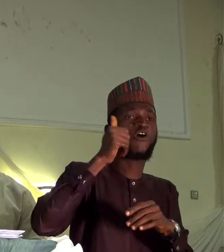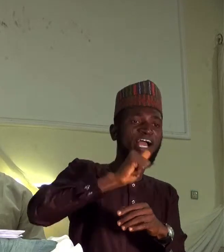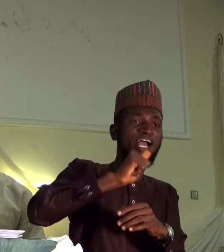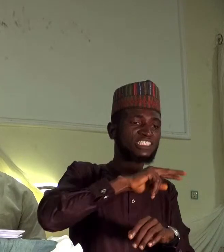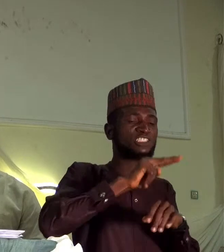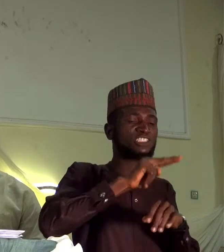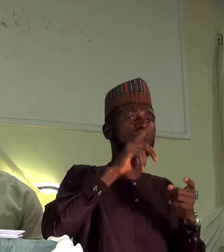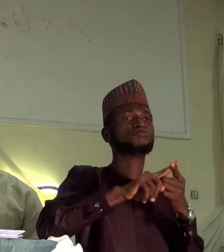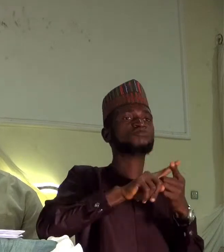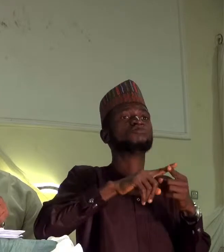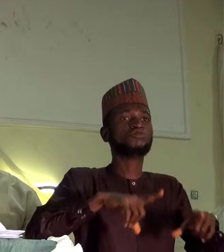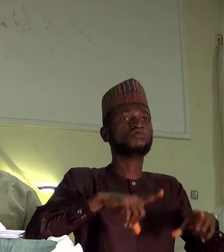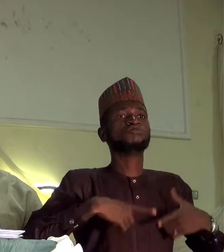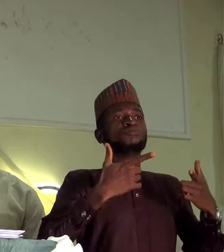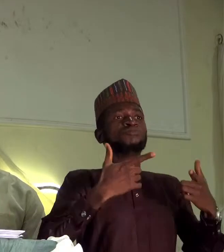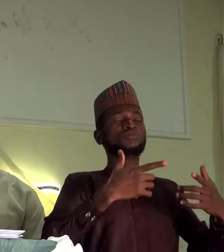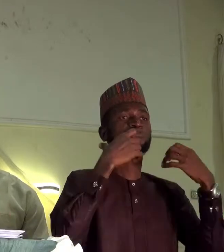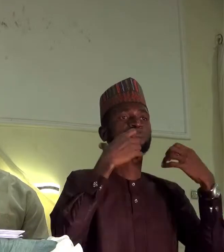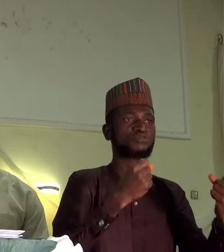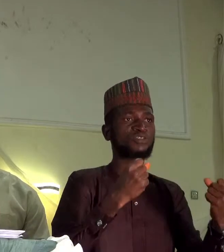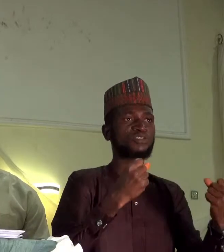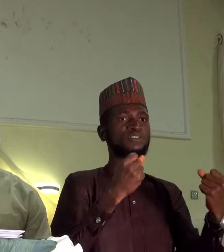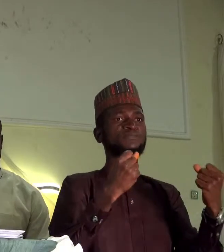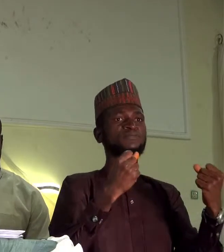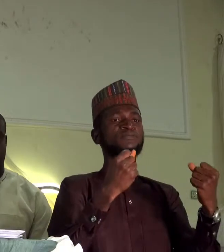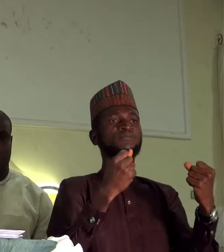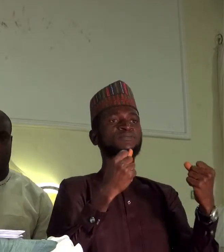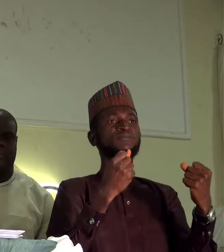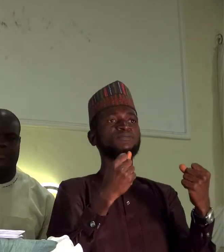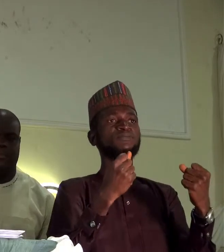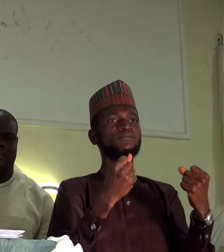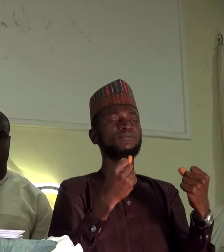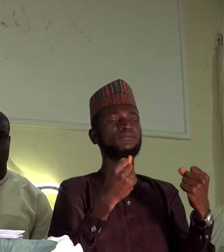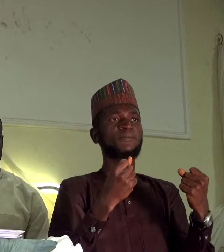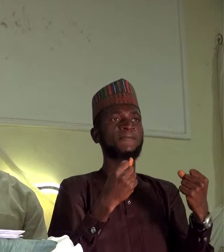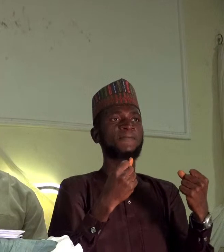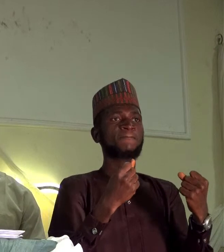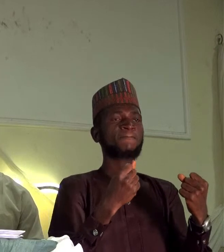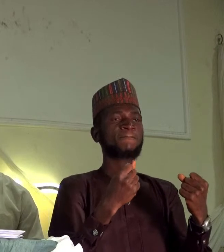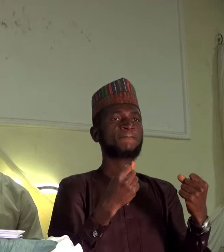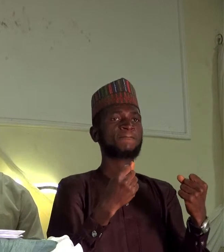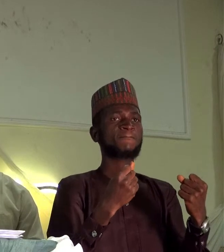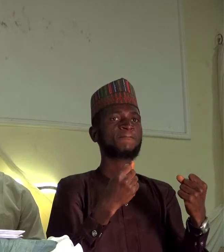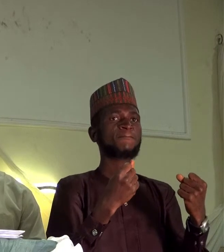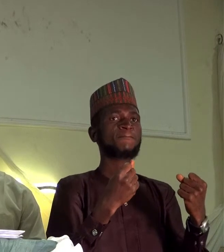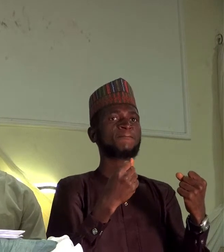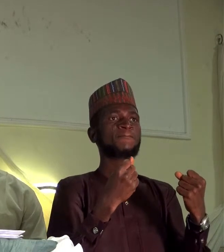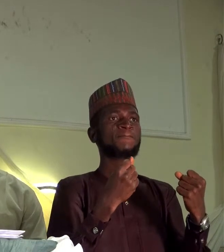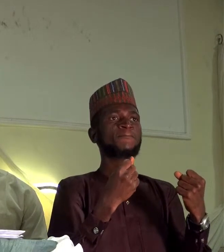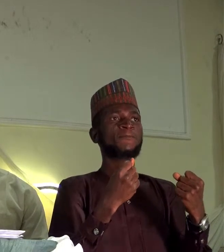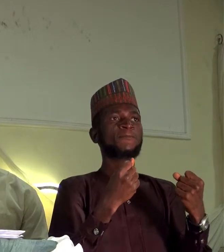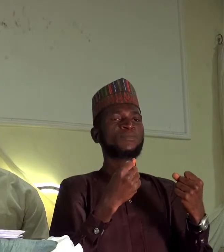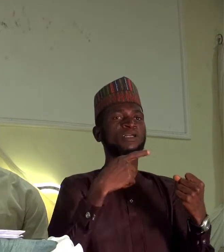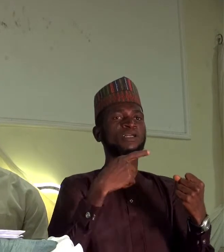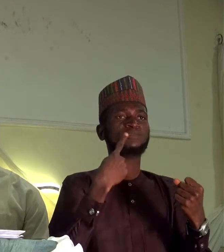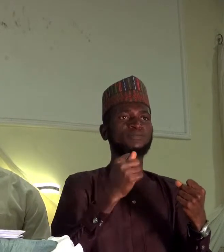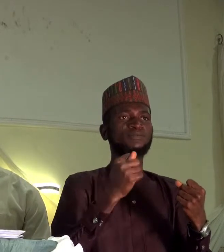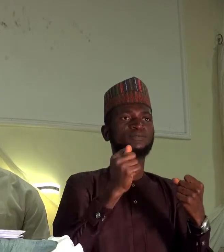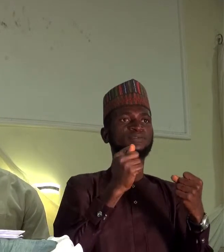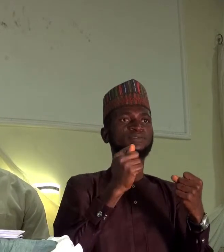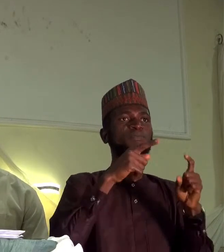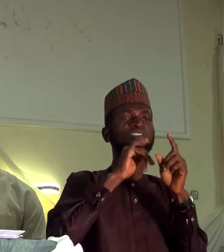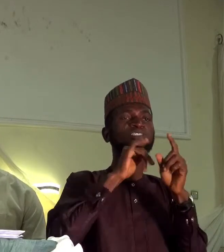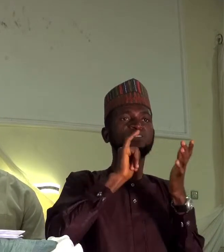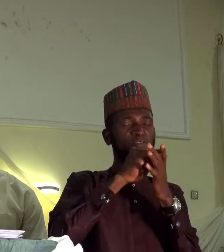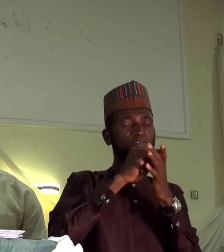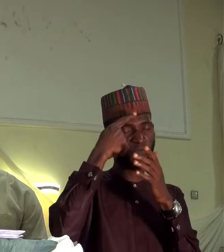vibrant economically acquisition and utilization of requisite skills is imperative for the individuals. The implication is that for a nation to